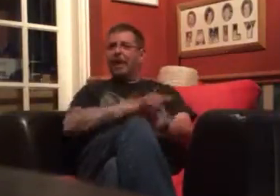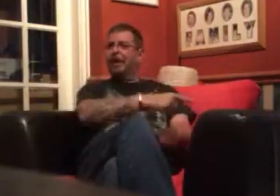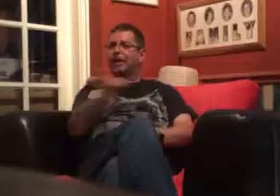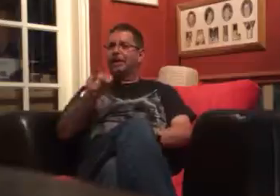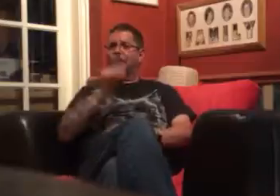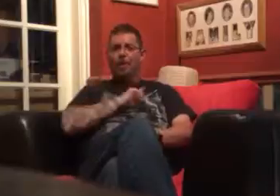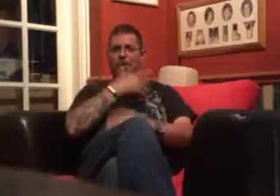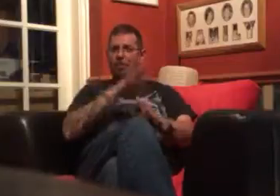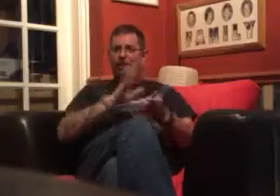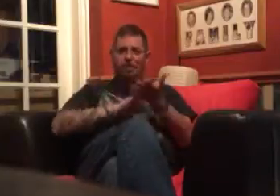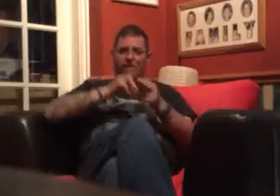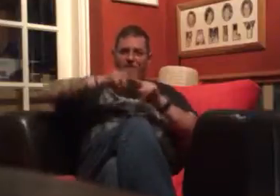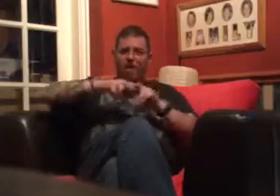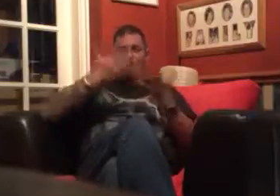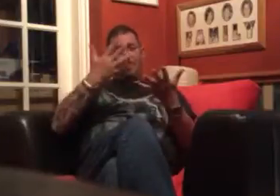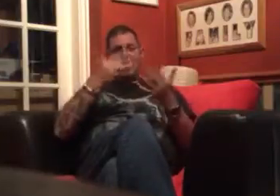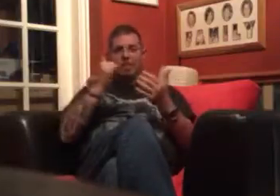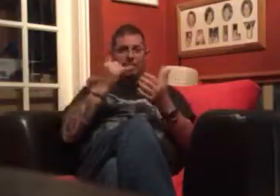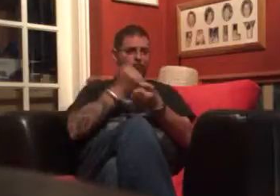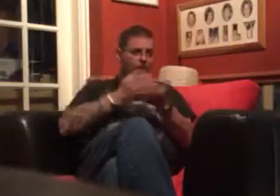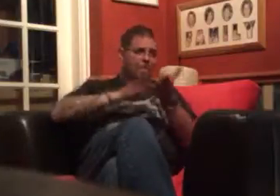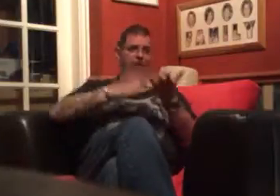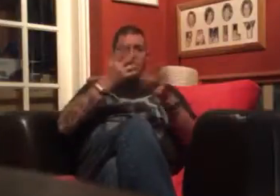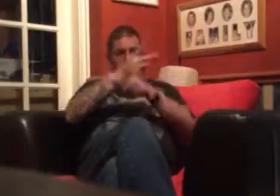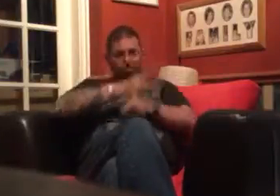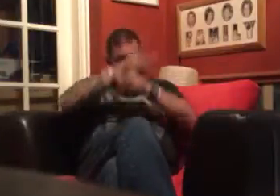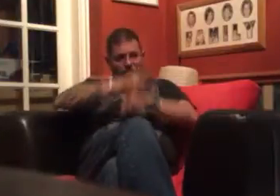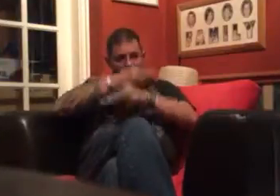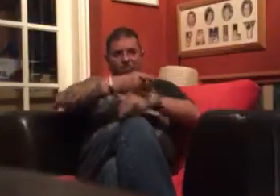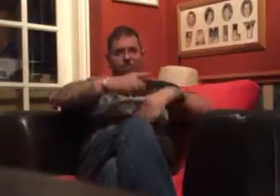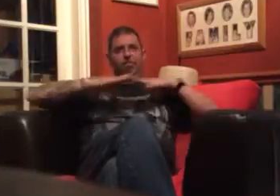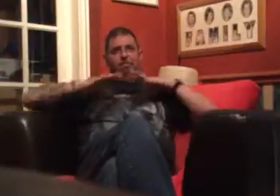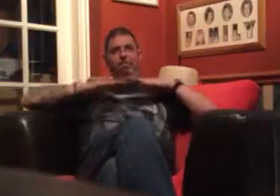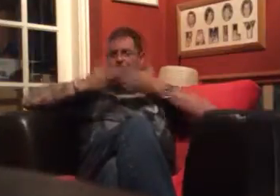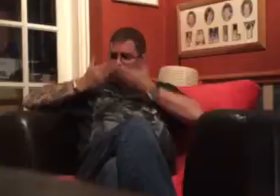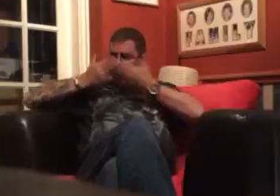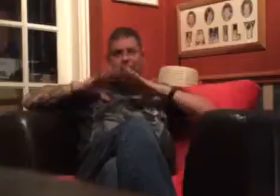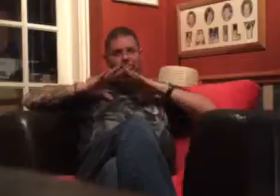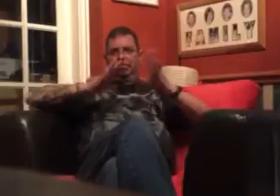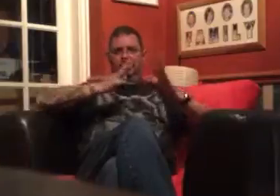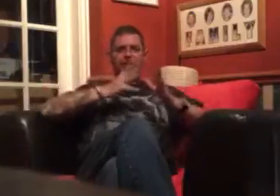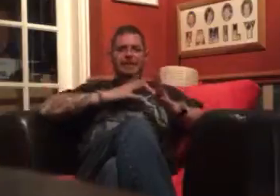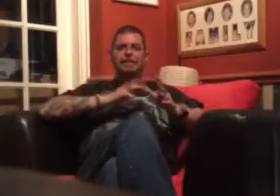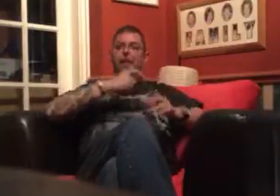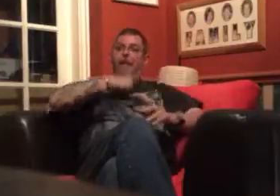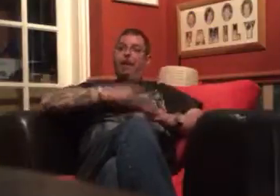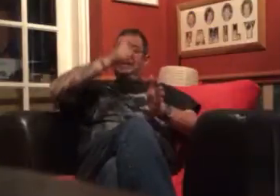with their parents? Obviously mother and father or grandparents will still look after them. And maybe feel a